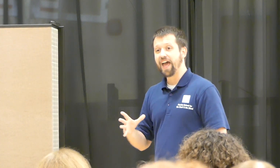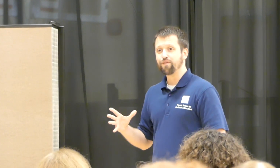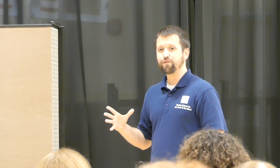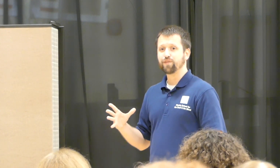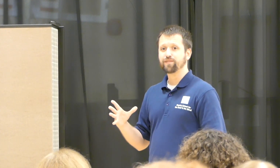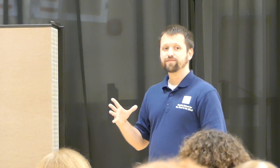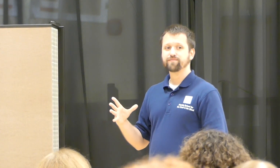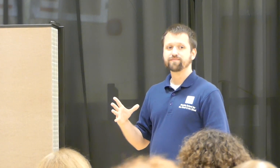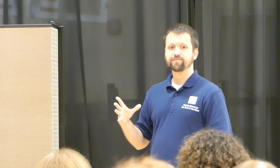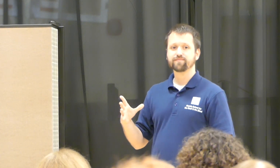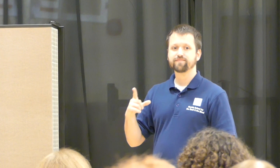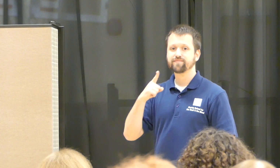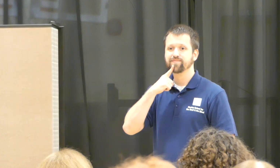Deaf.